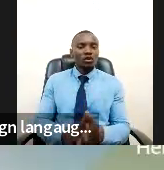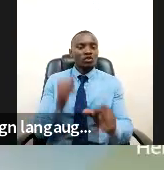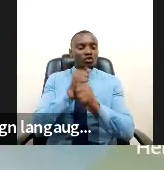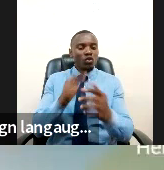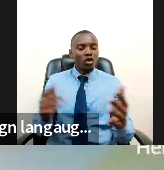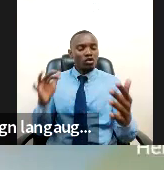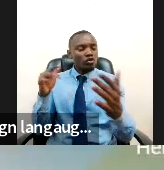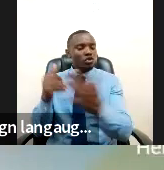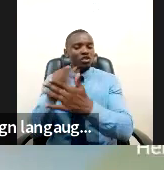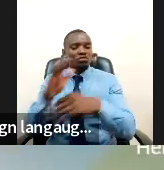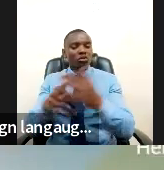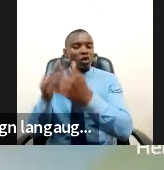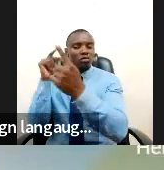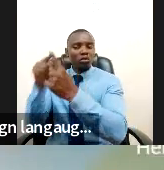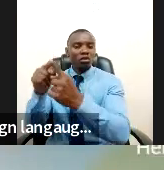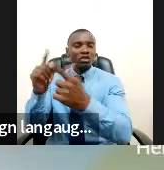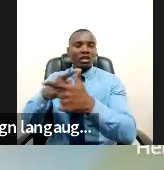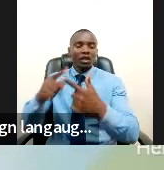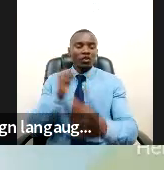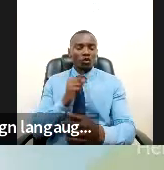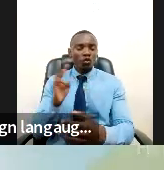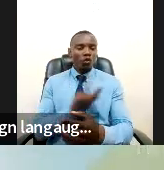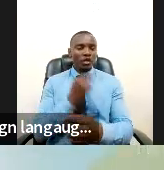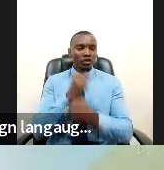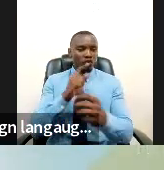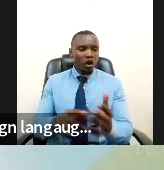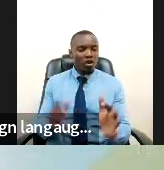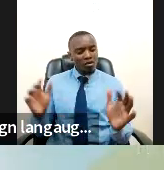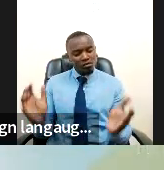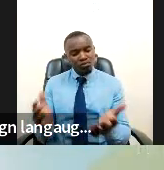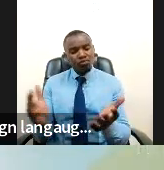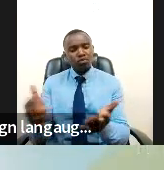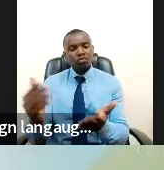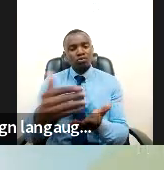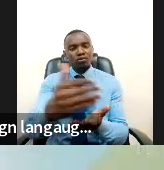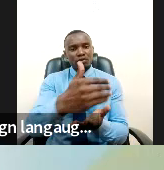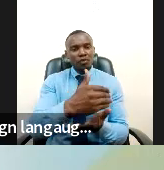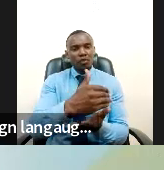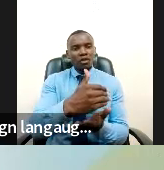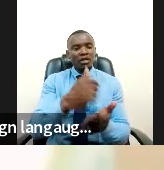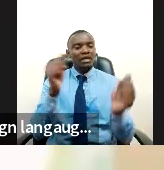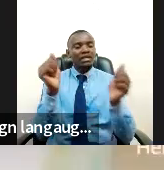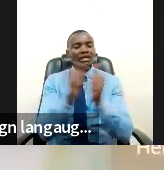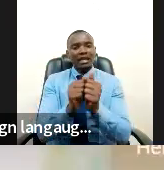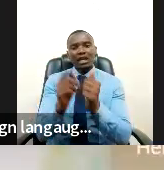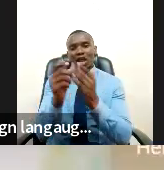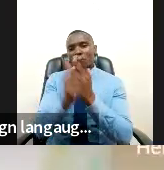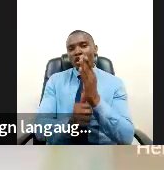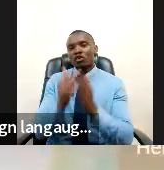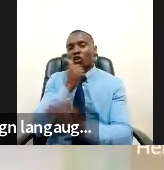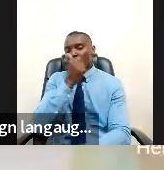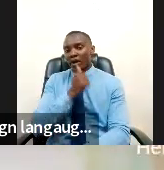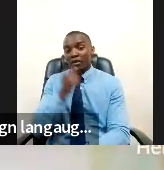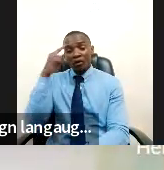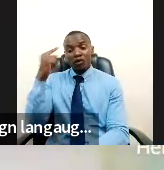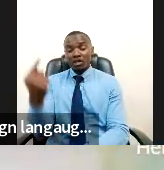those goals, we basically need to mobilize at least $10 of private capital for every dollar of aid